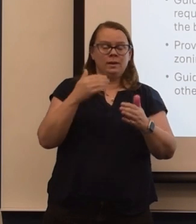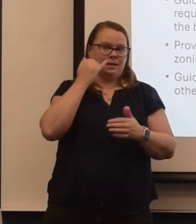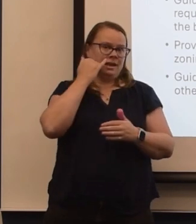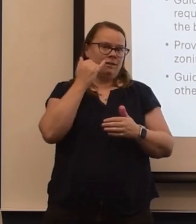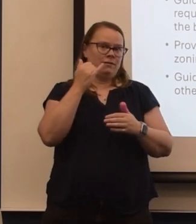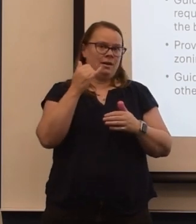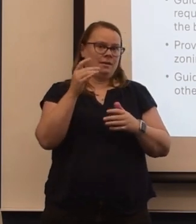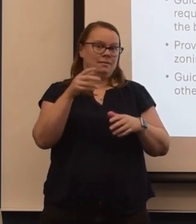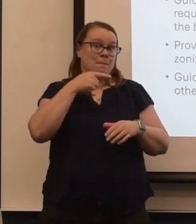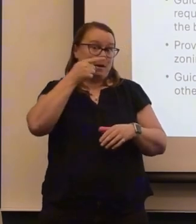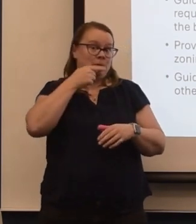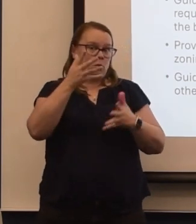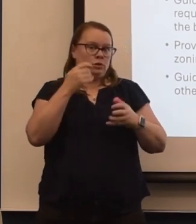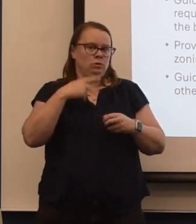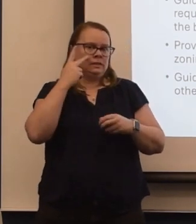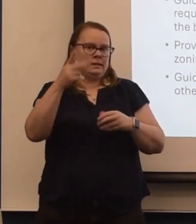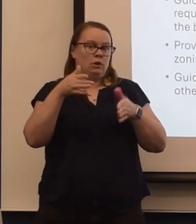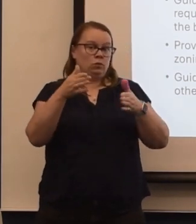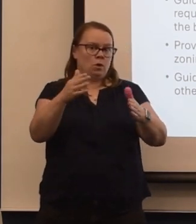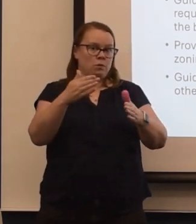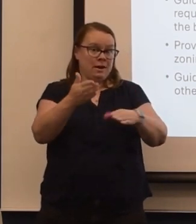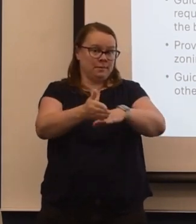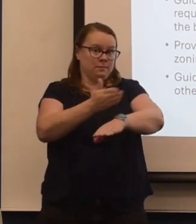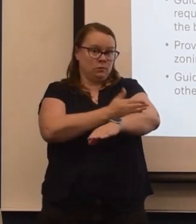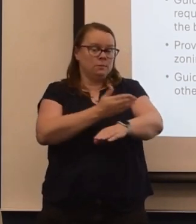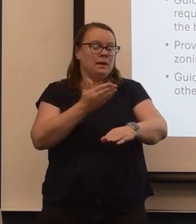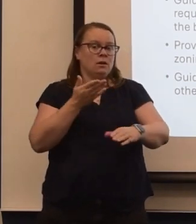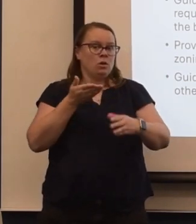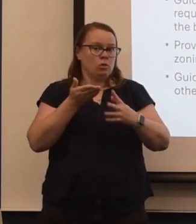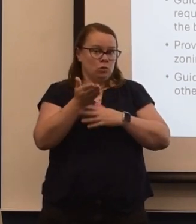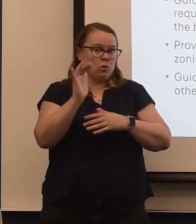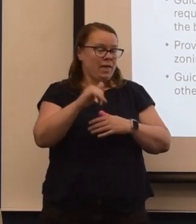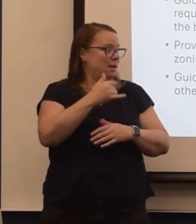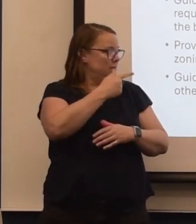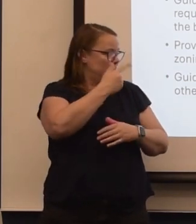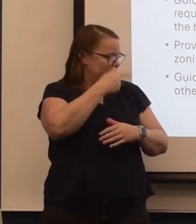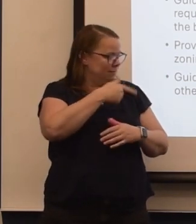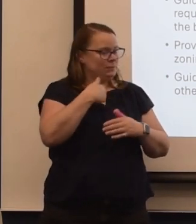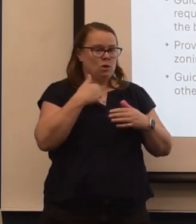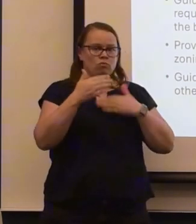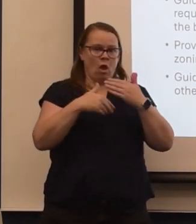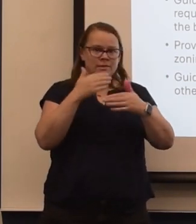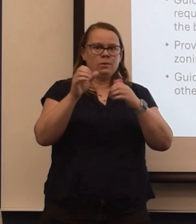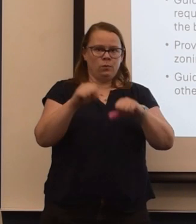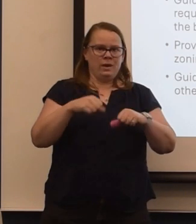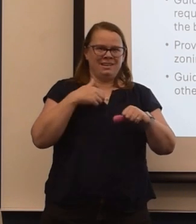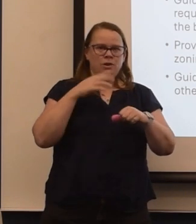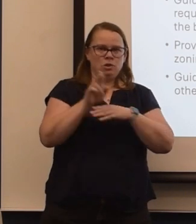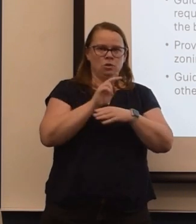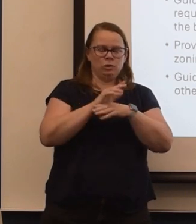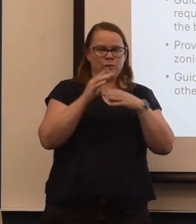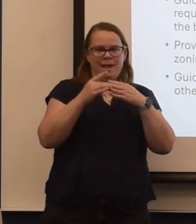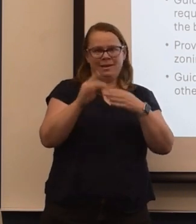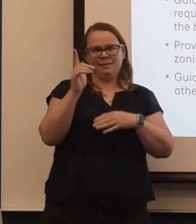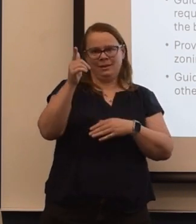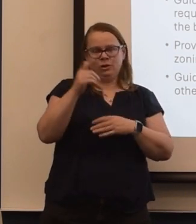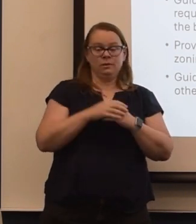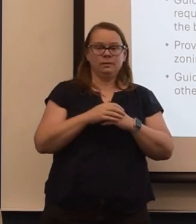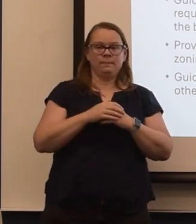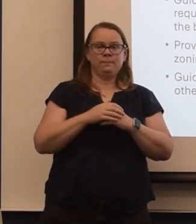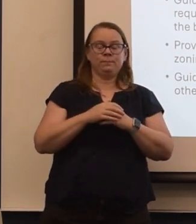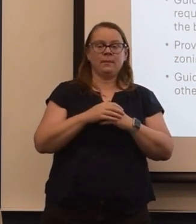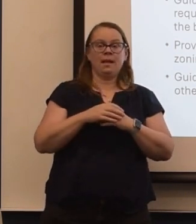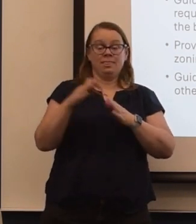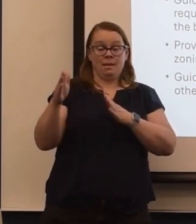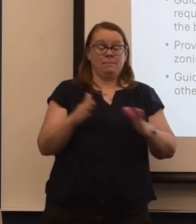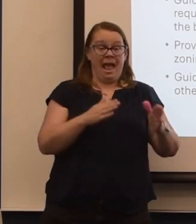roadway improvements through this, you know, area plan process, we can use that to guide that later on. The plans do not commit